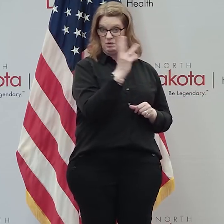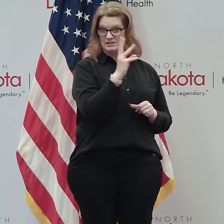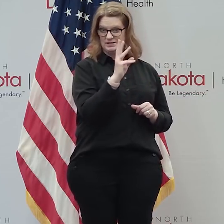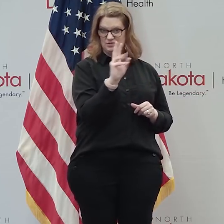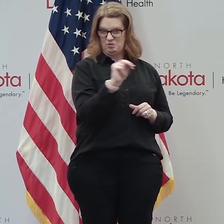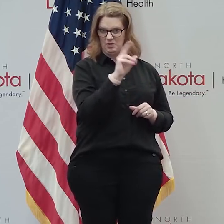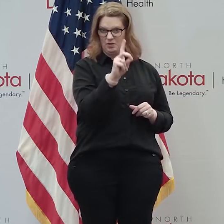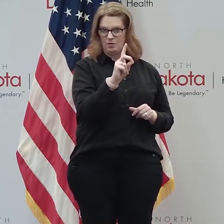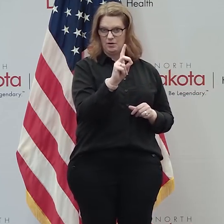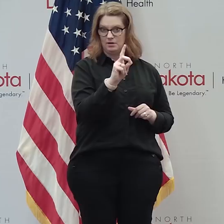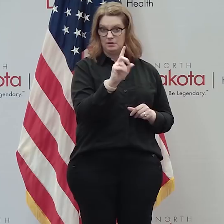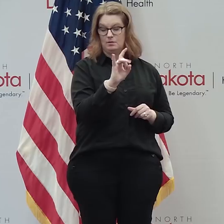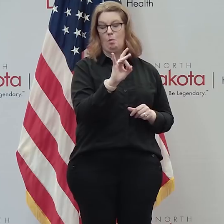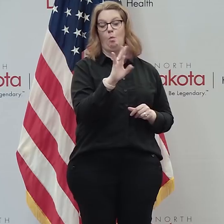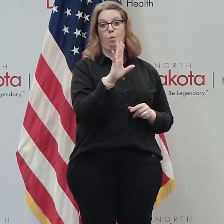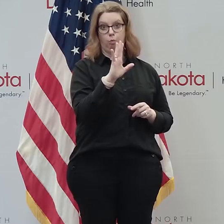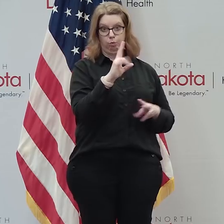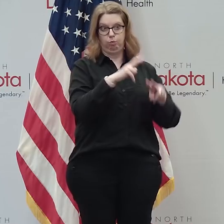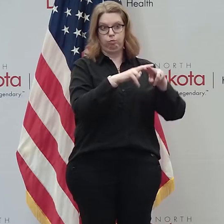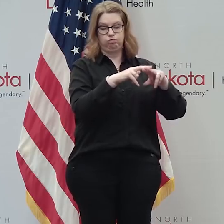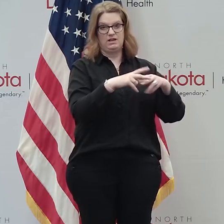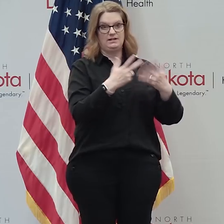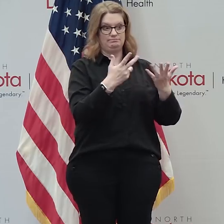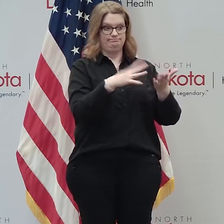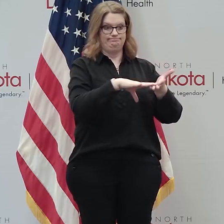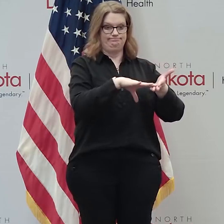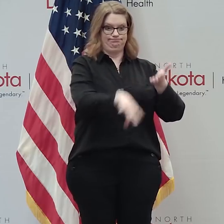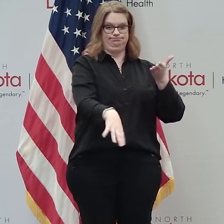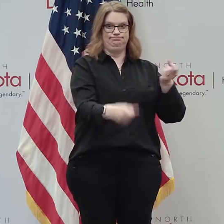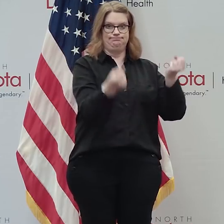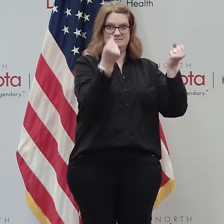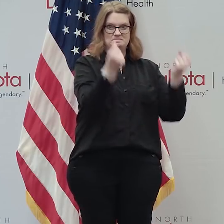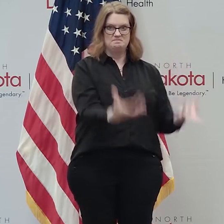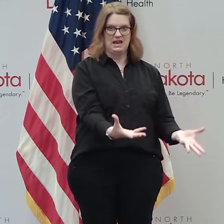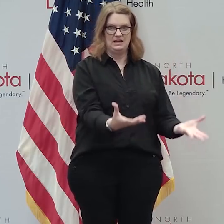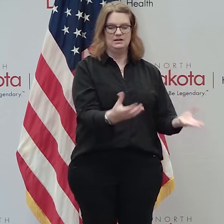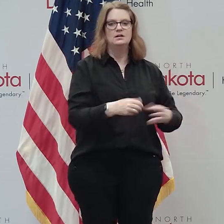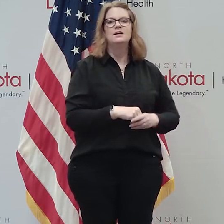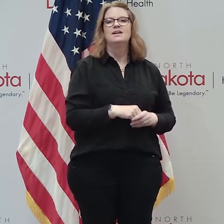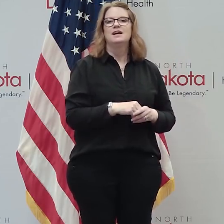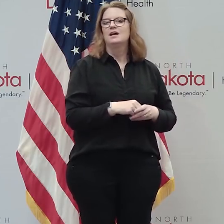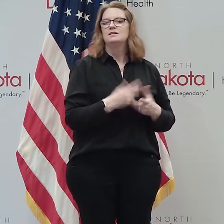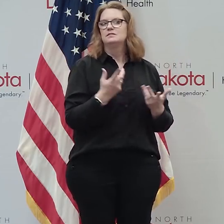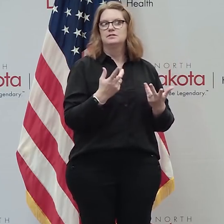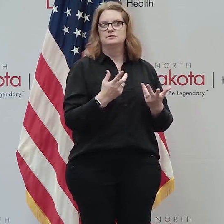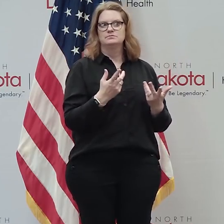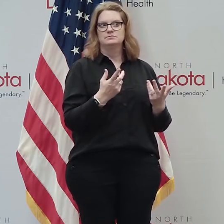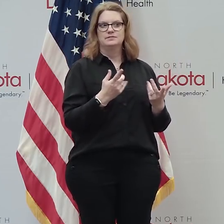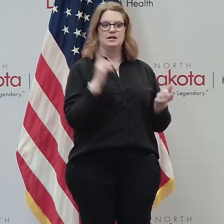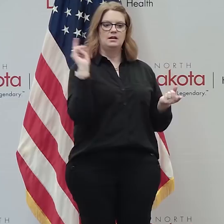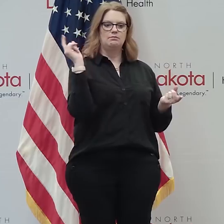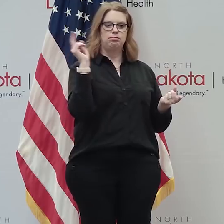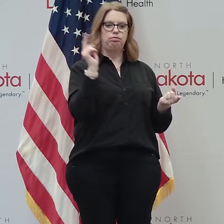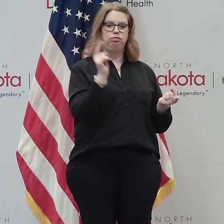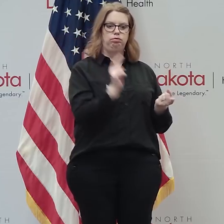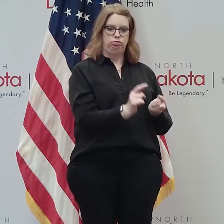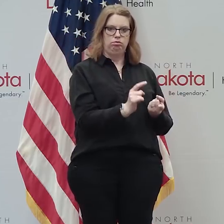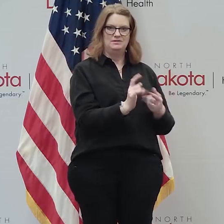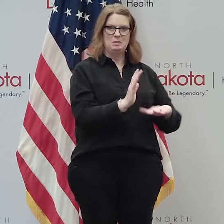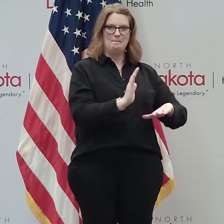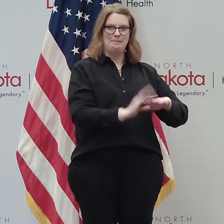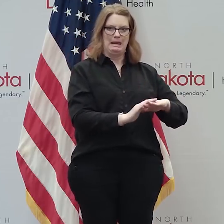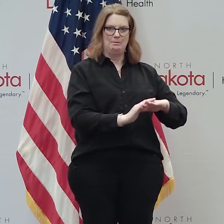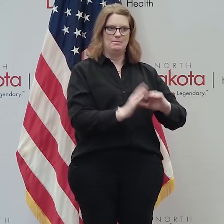period of a month was really substantial. And at some point, we do run out of people that are also going to be laid off, because you get down to sort of a floor or a